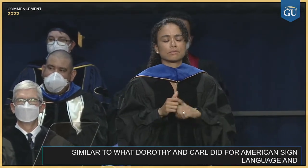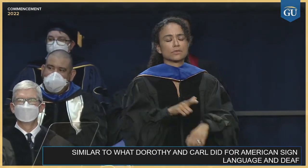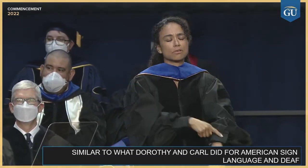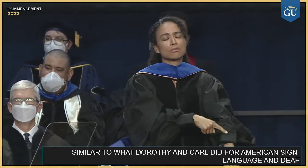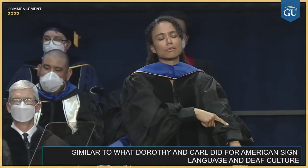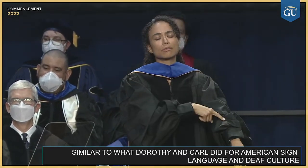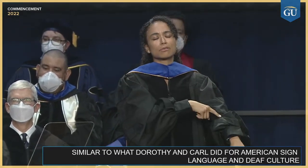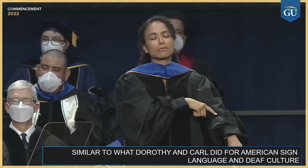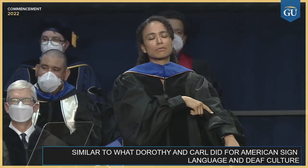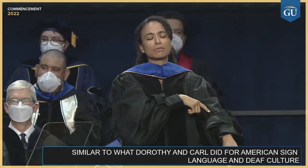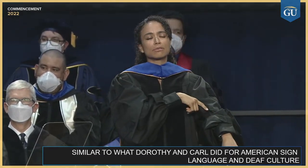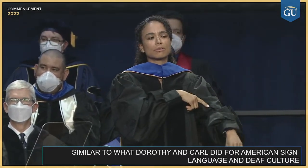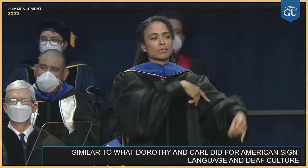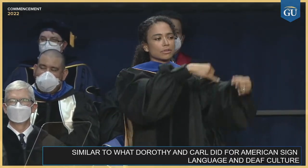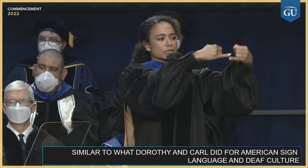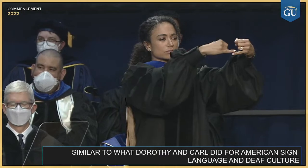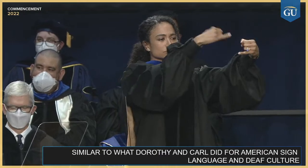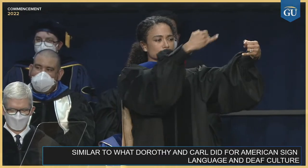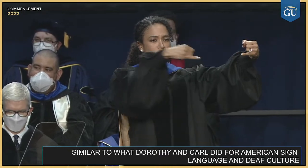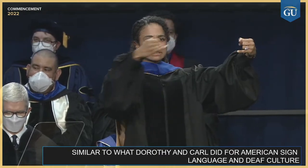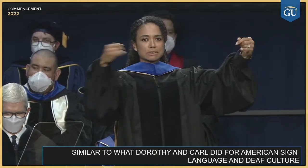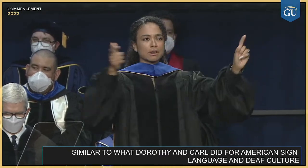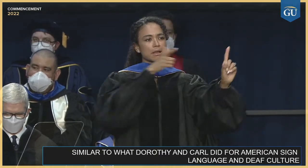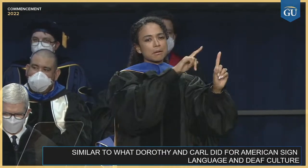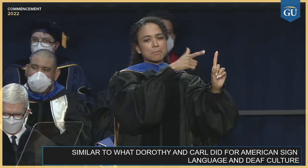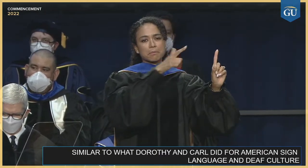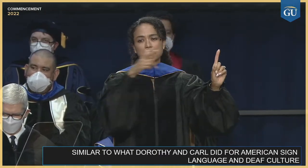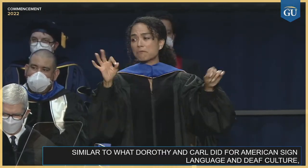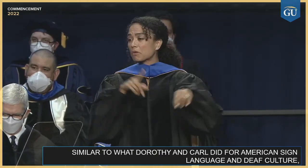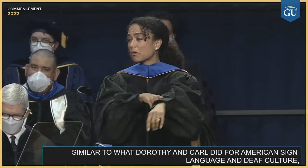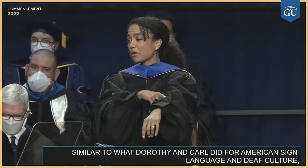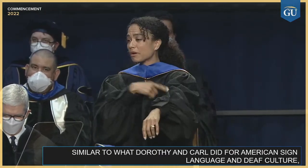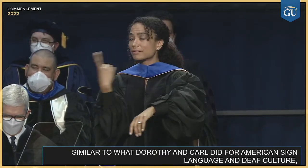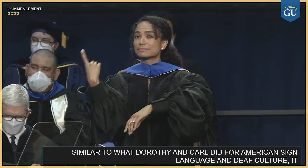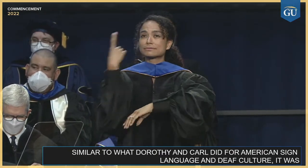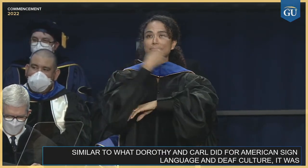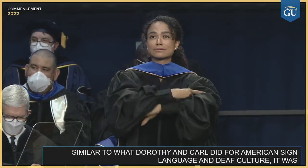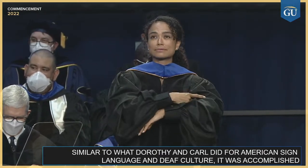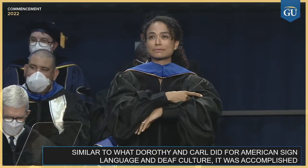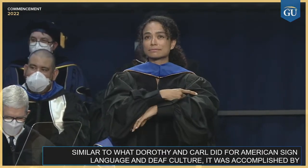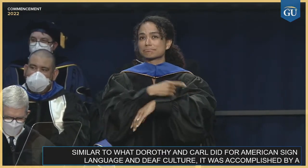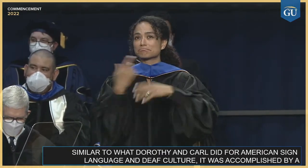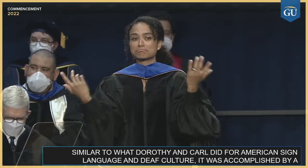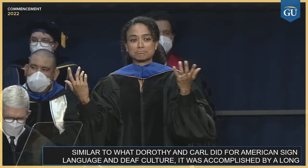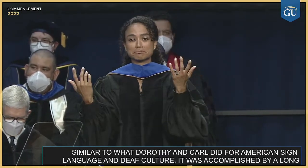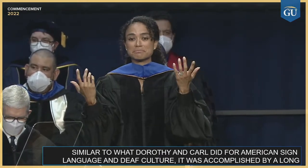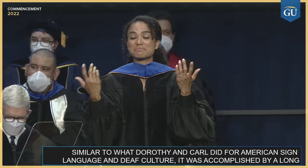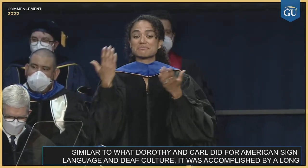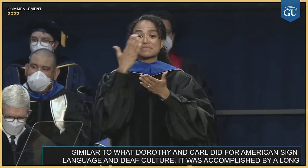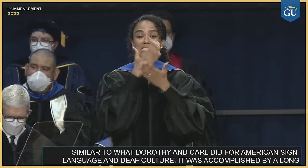it was accomplished by a long string of days, extremely long